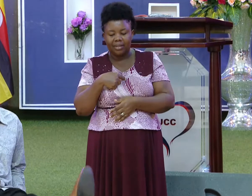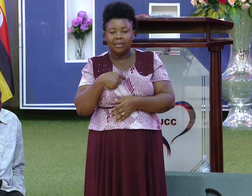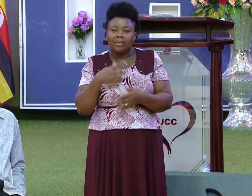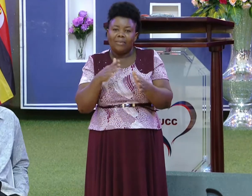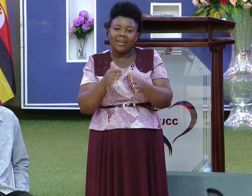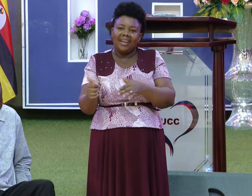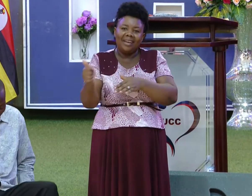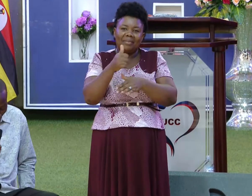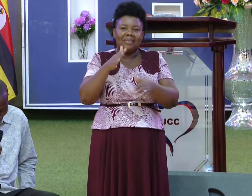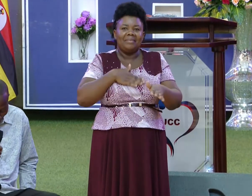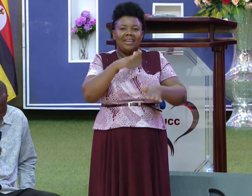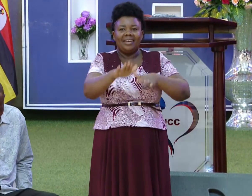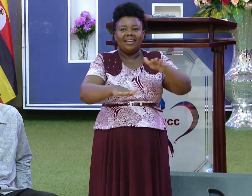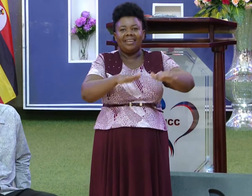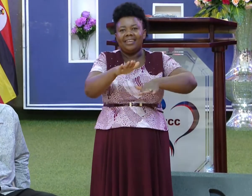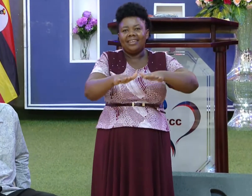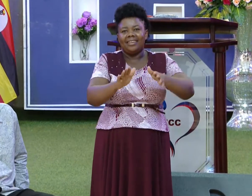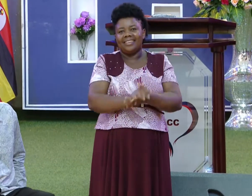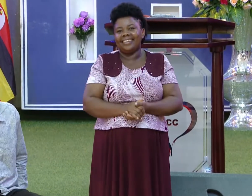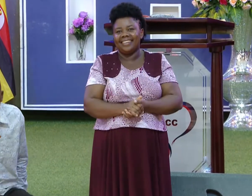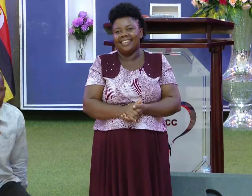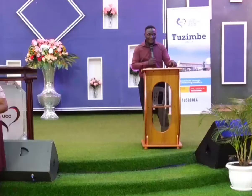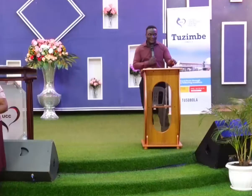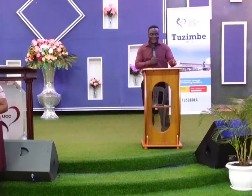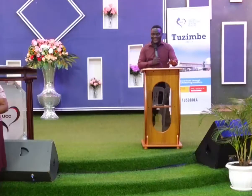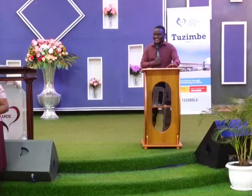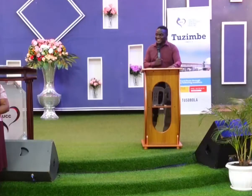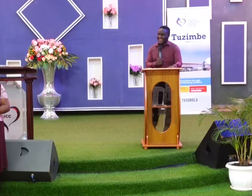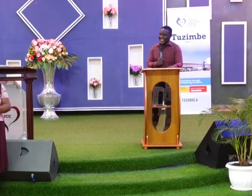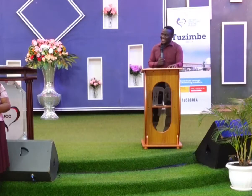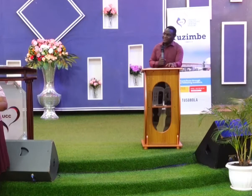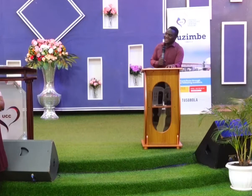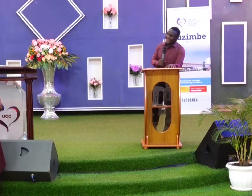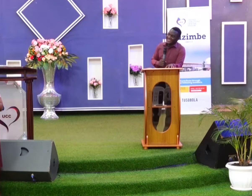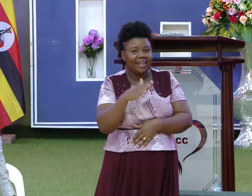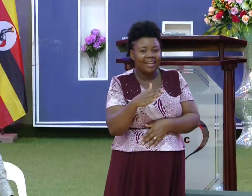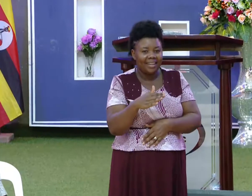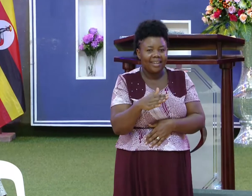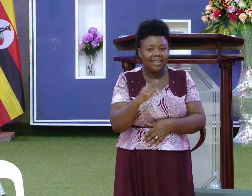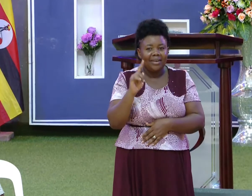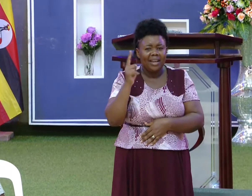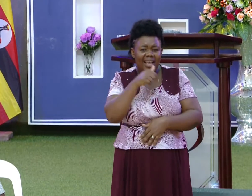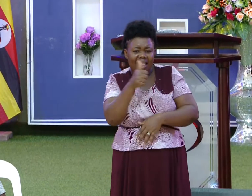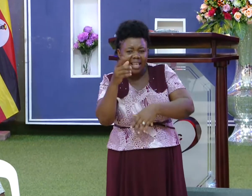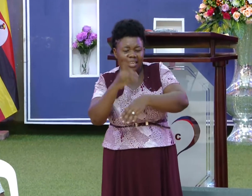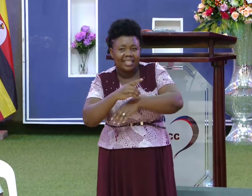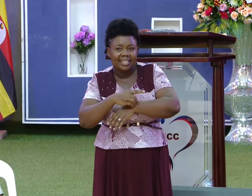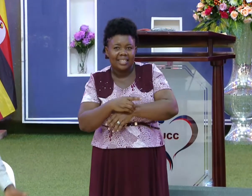and they manufactured something for me where I put my feet. I came back the